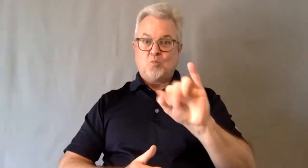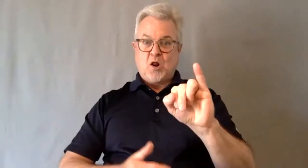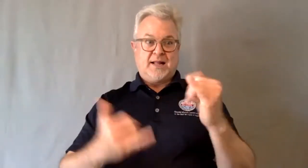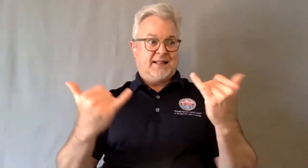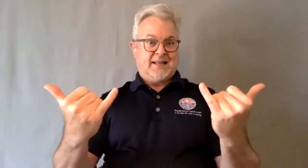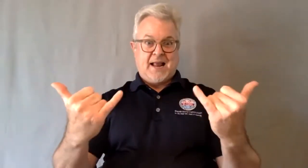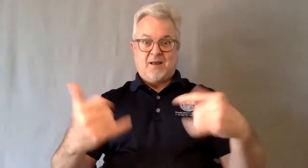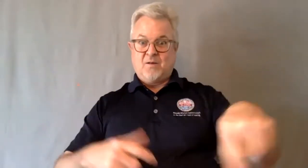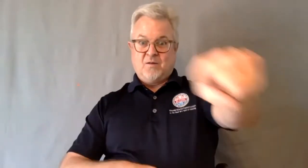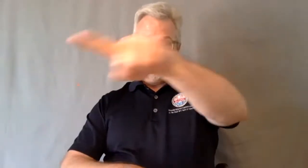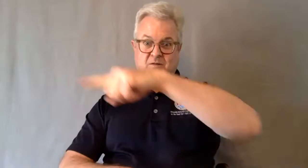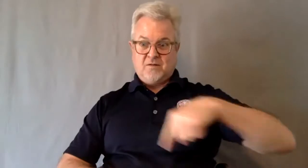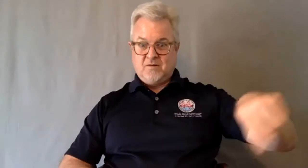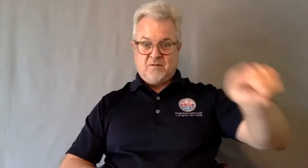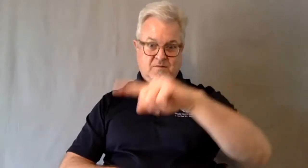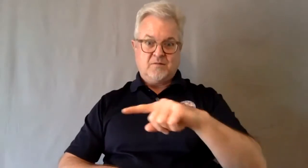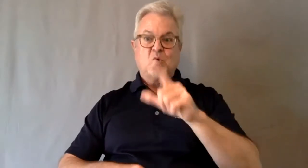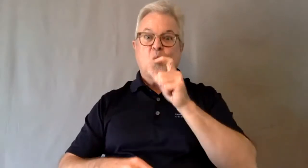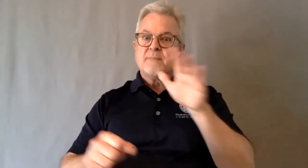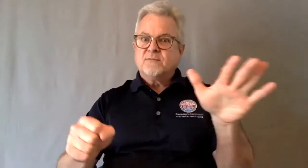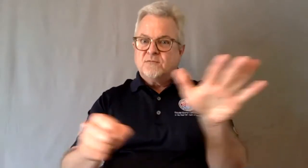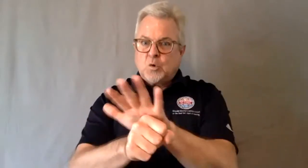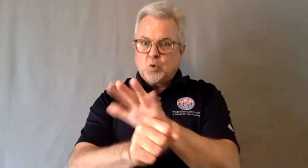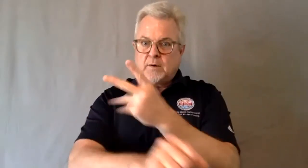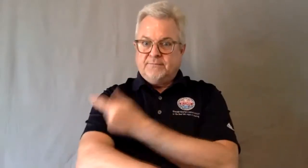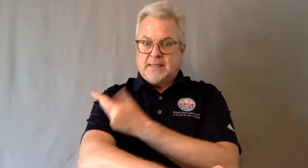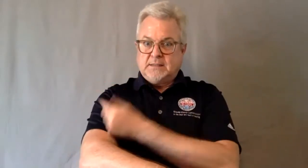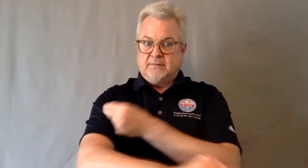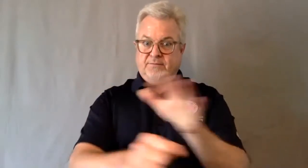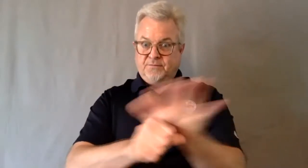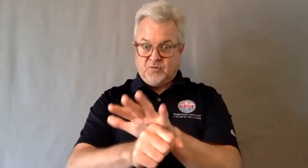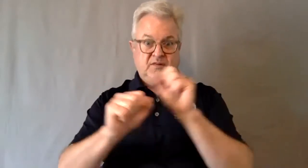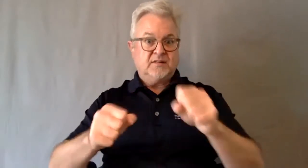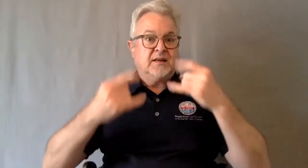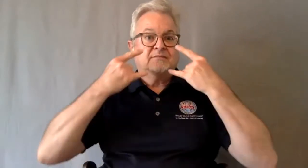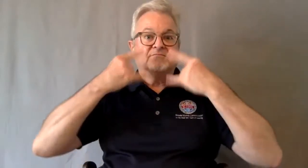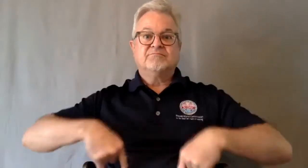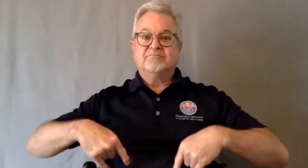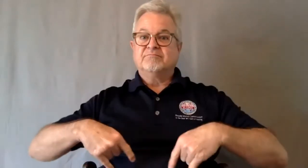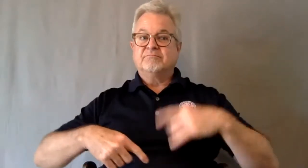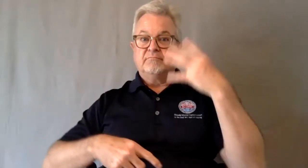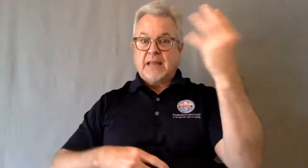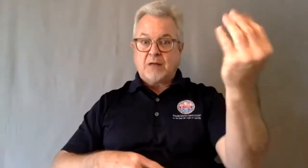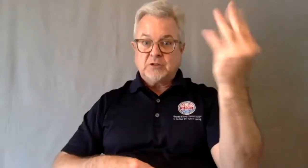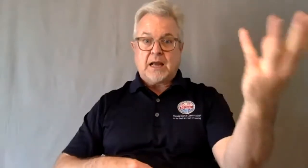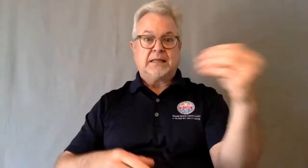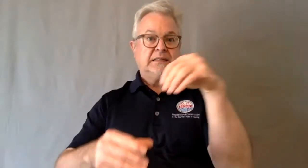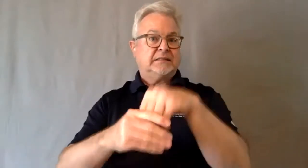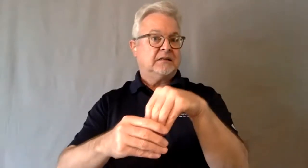were fully in support. So in Rhode Island, those who are fully vaccinated can remove their masks